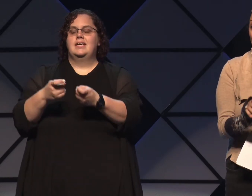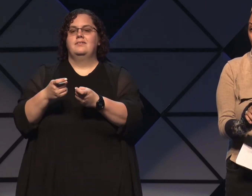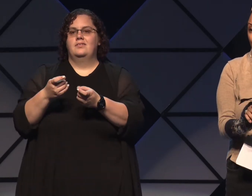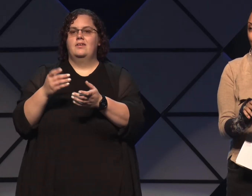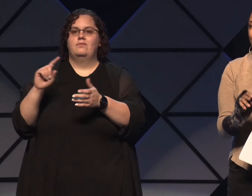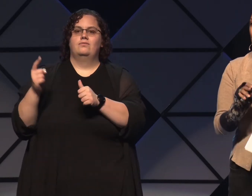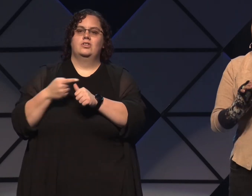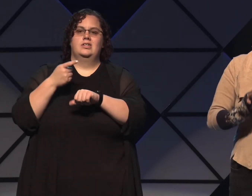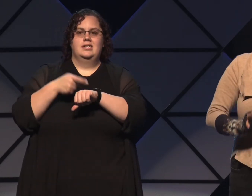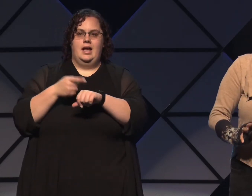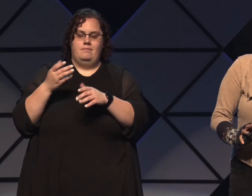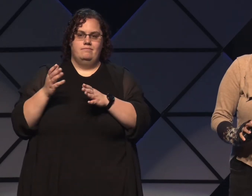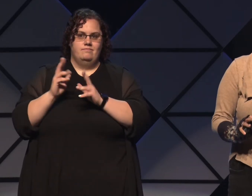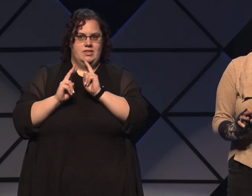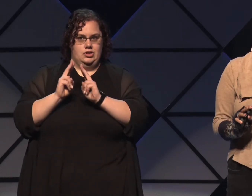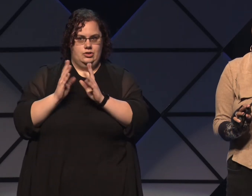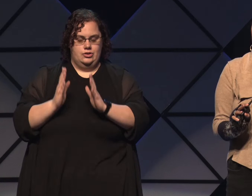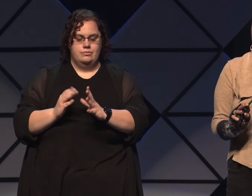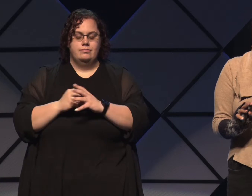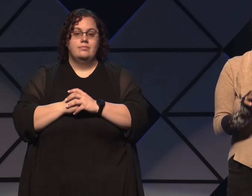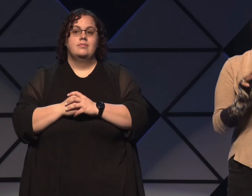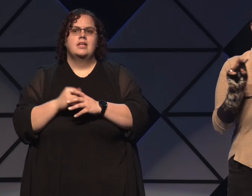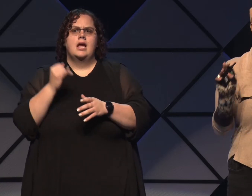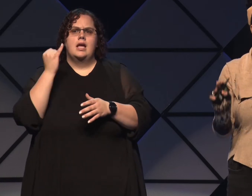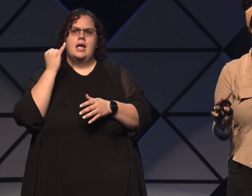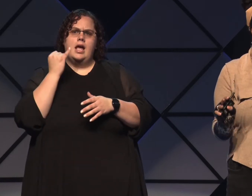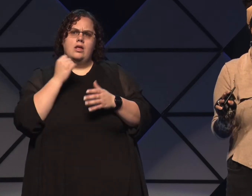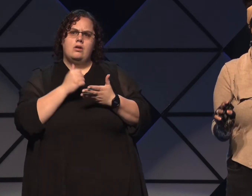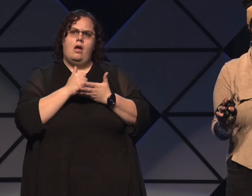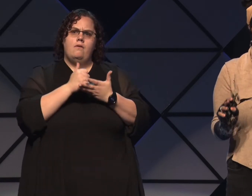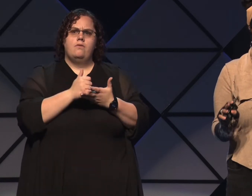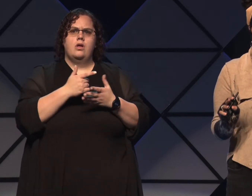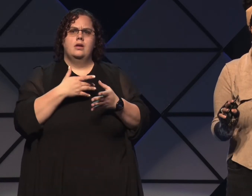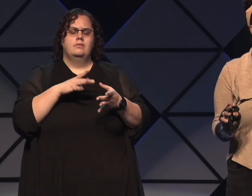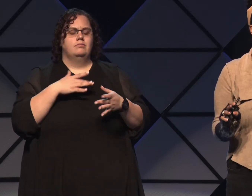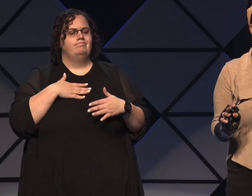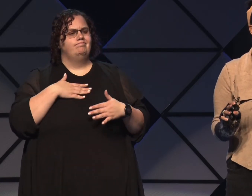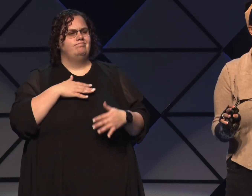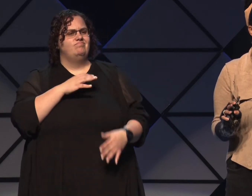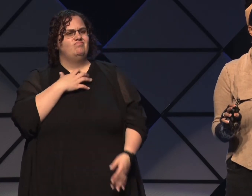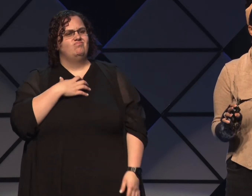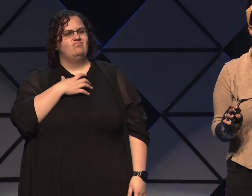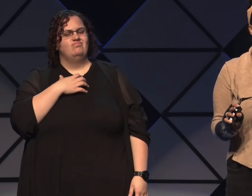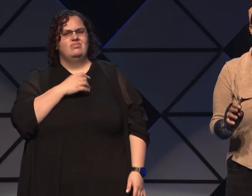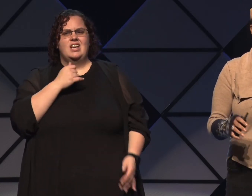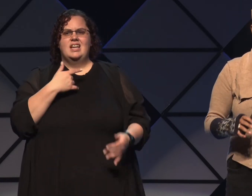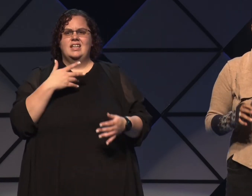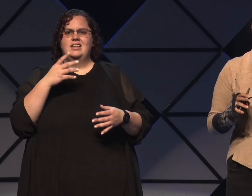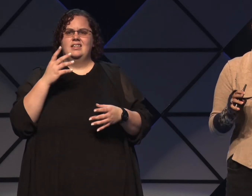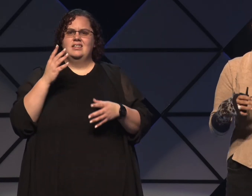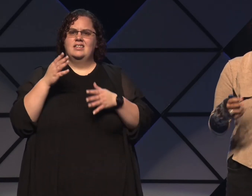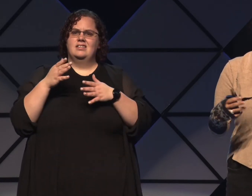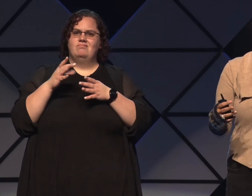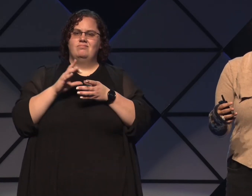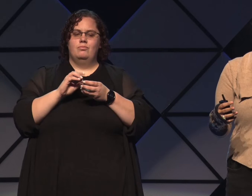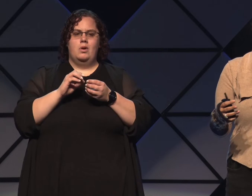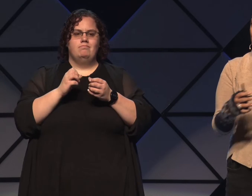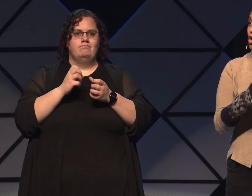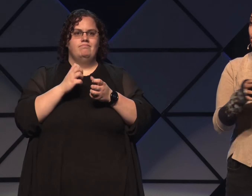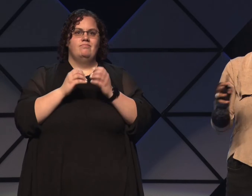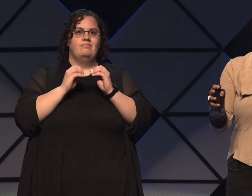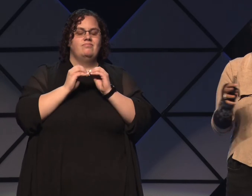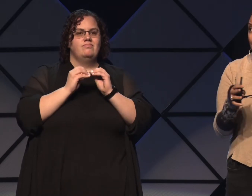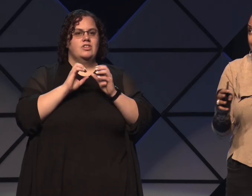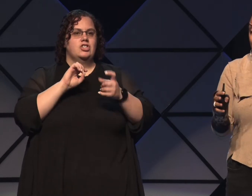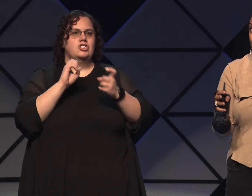especially helpful if you are dissatisfied or deconstructing your ways of thinking about God, and that you were given but